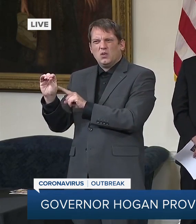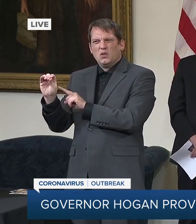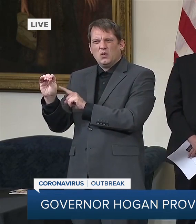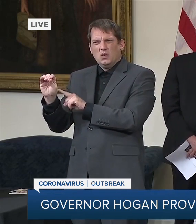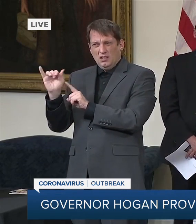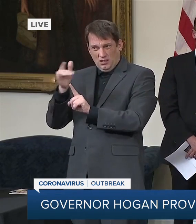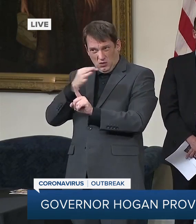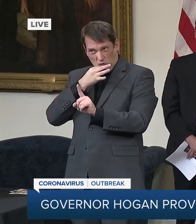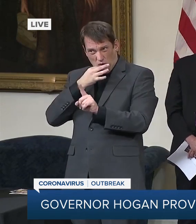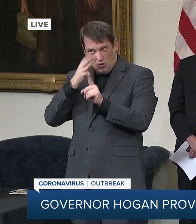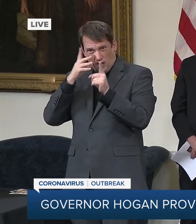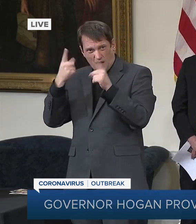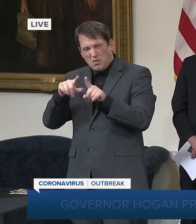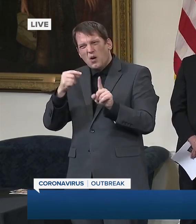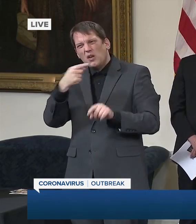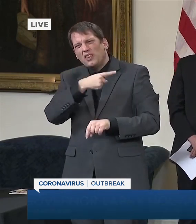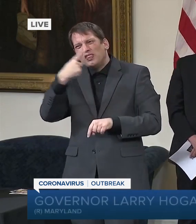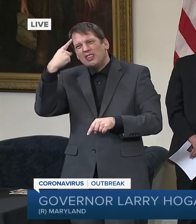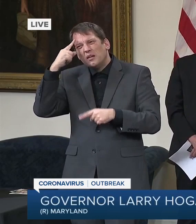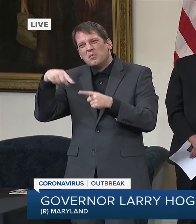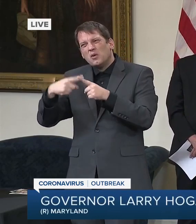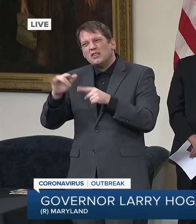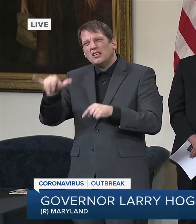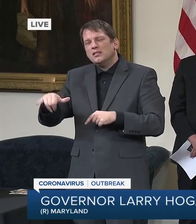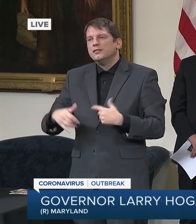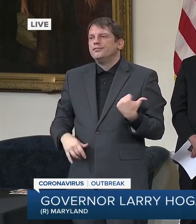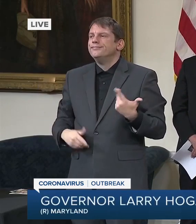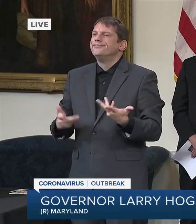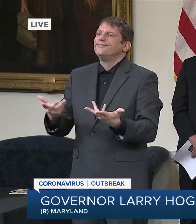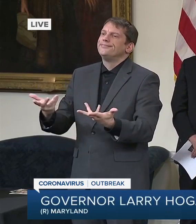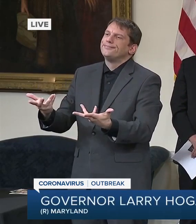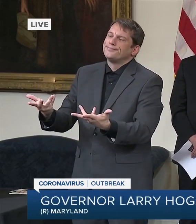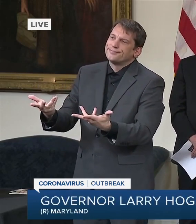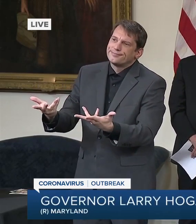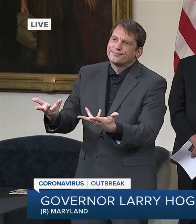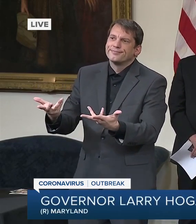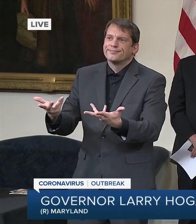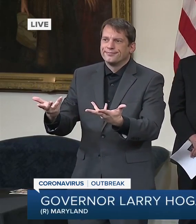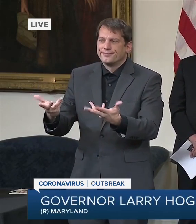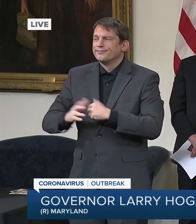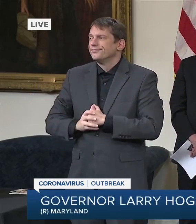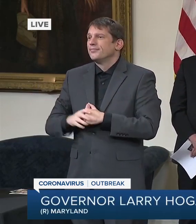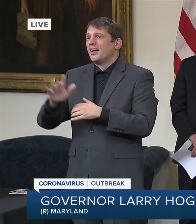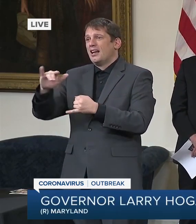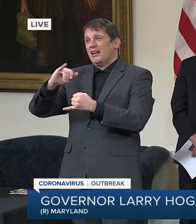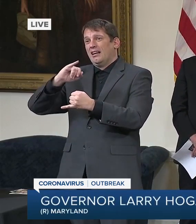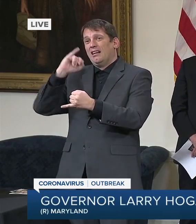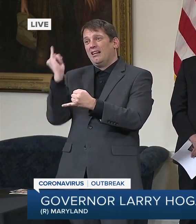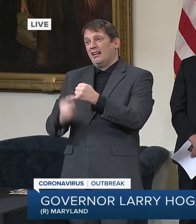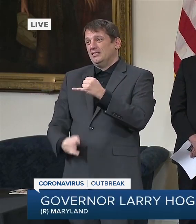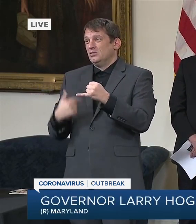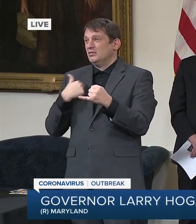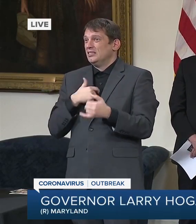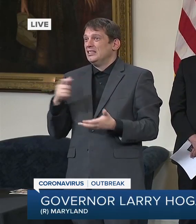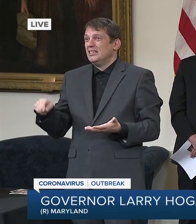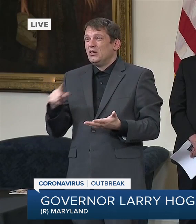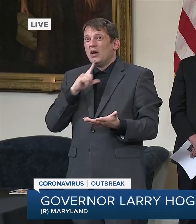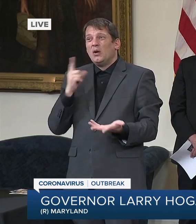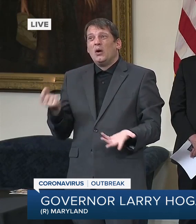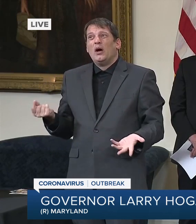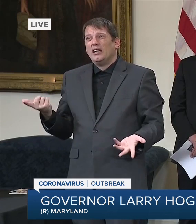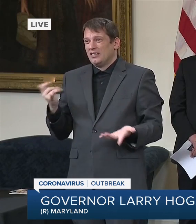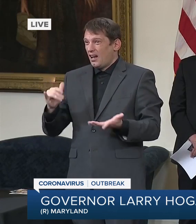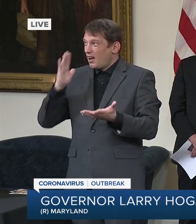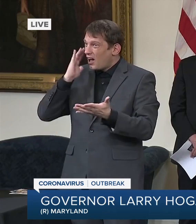you, the last thing that we need right now in the middle of this economic crisis, with